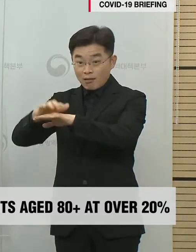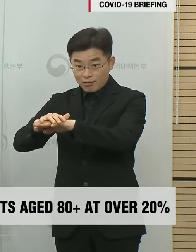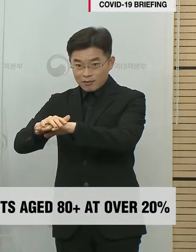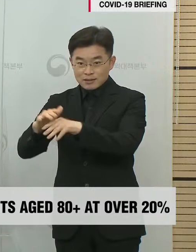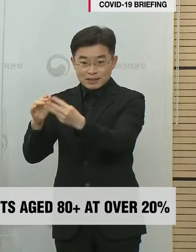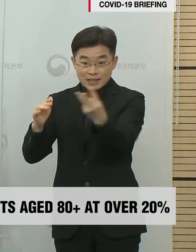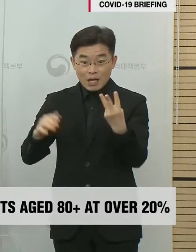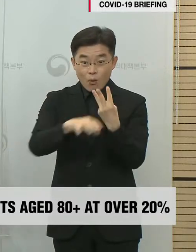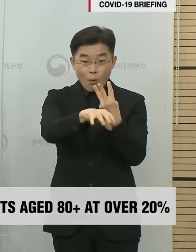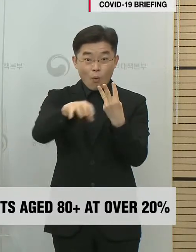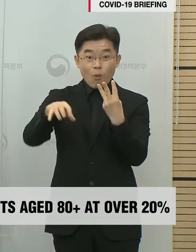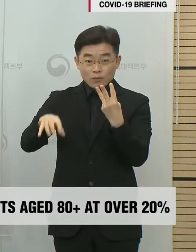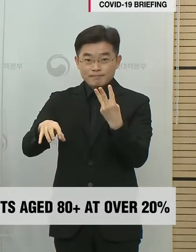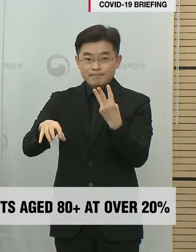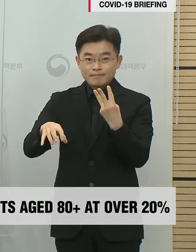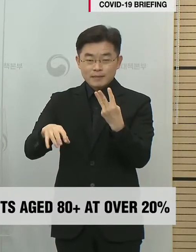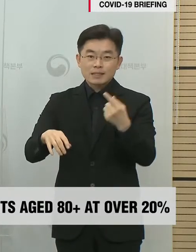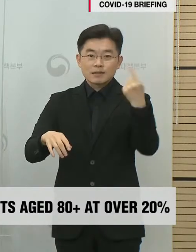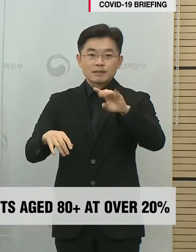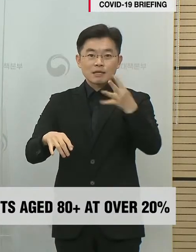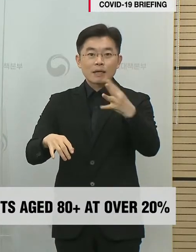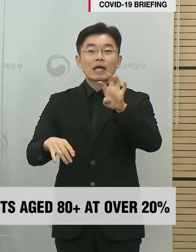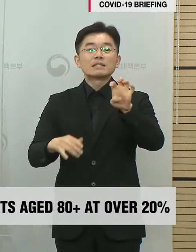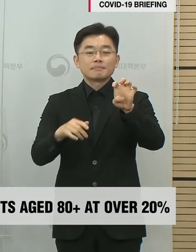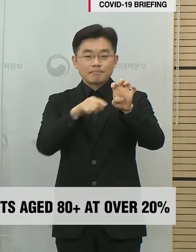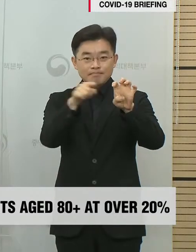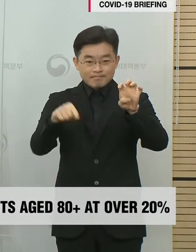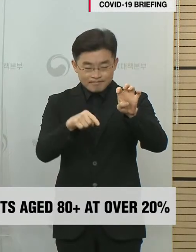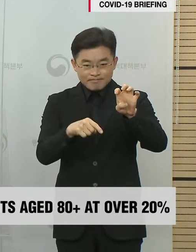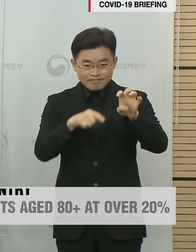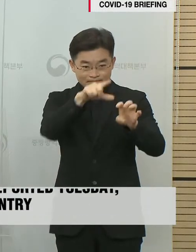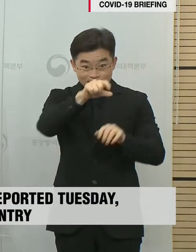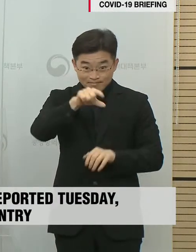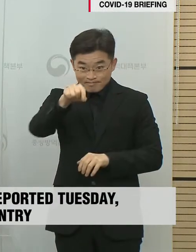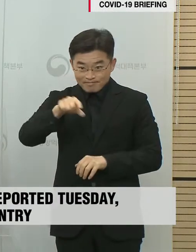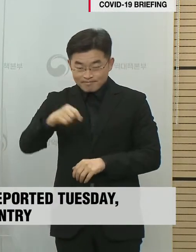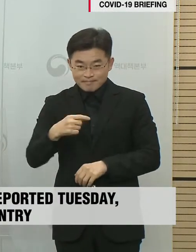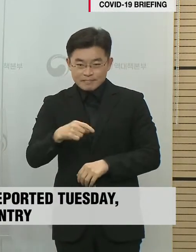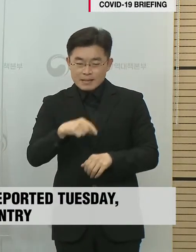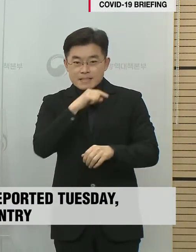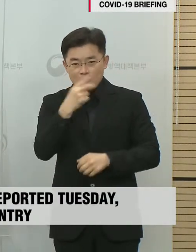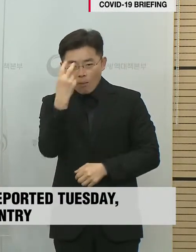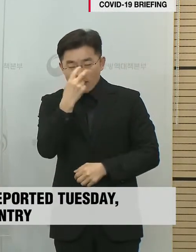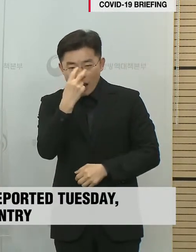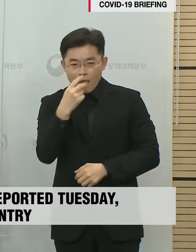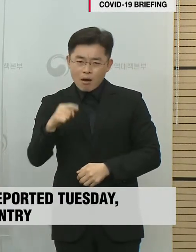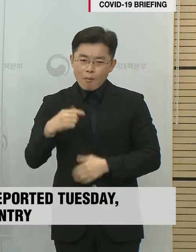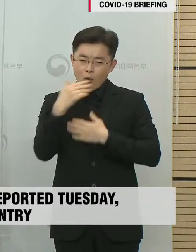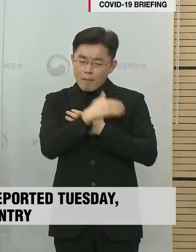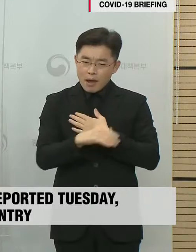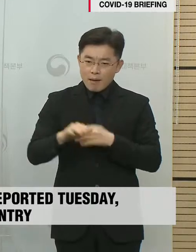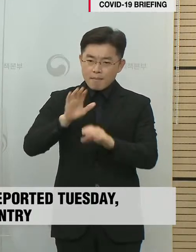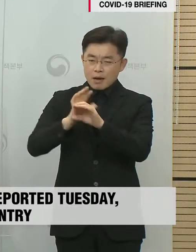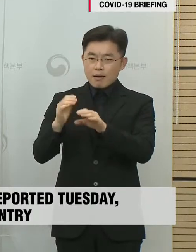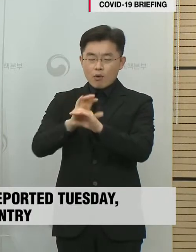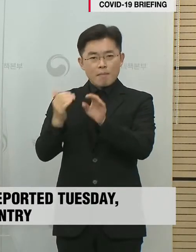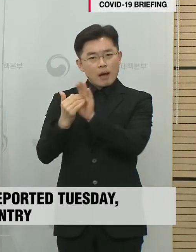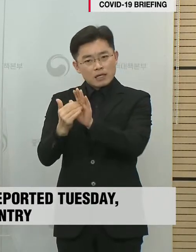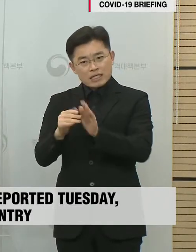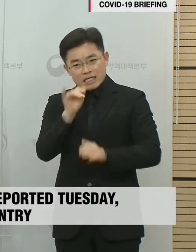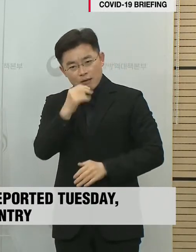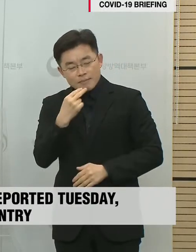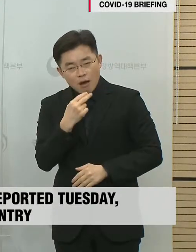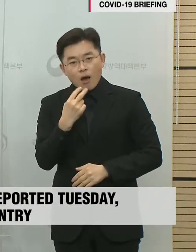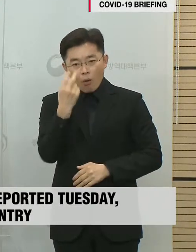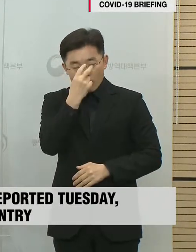have included the regions of Daegu, Daejeon, Sejong, and we have collected 1,400